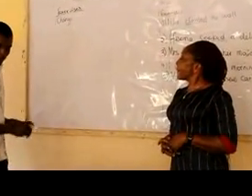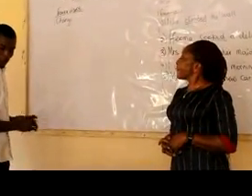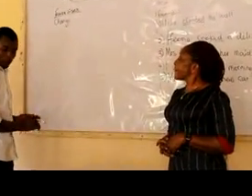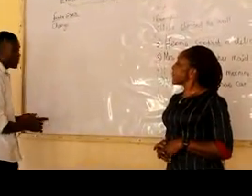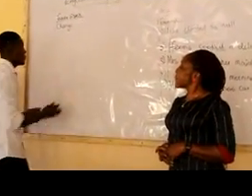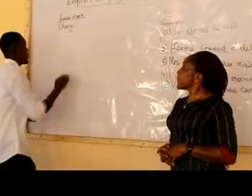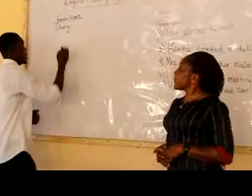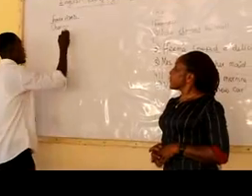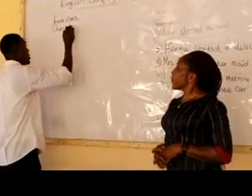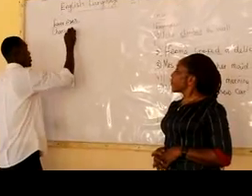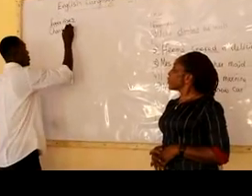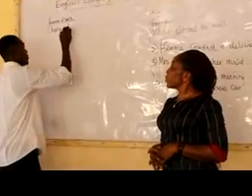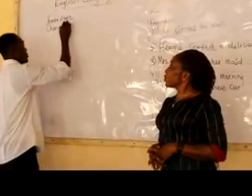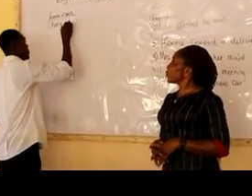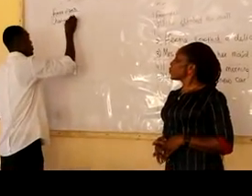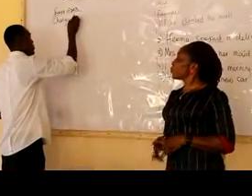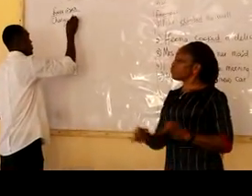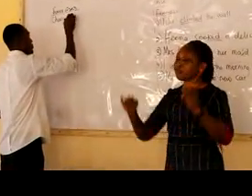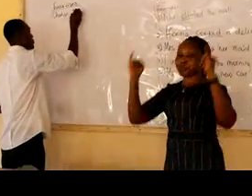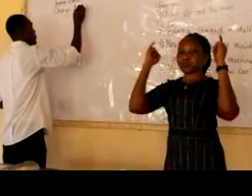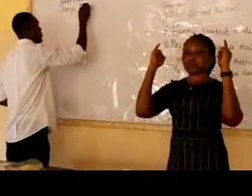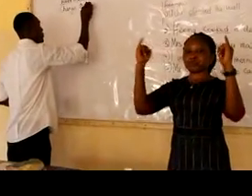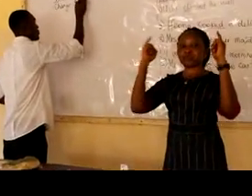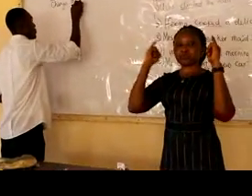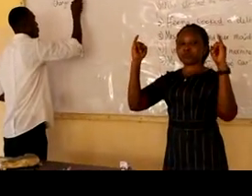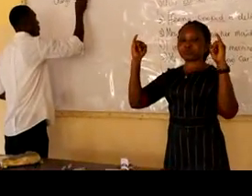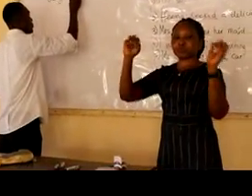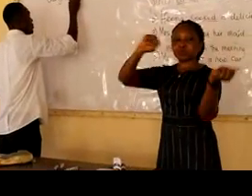the following verbs